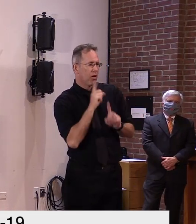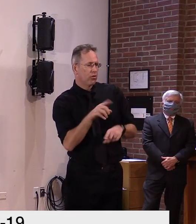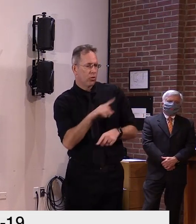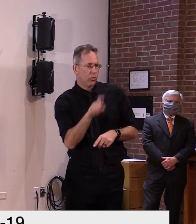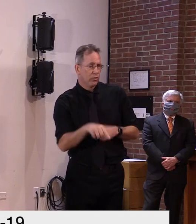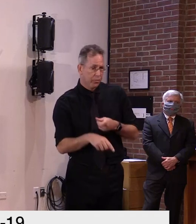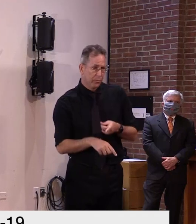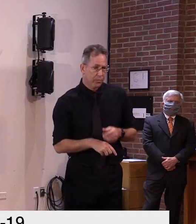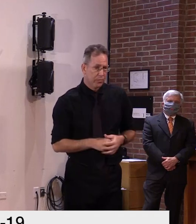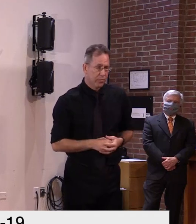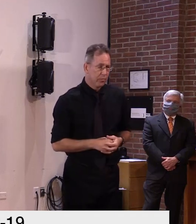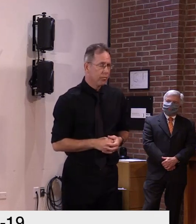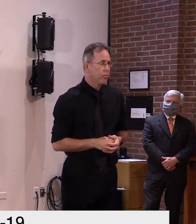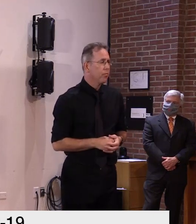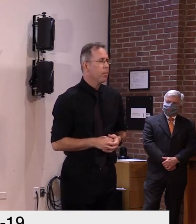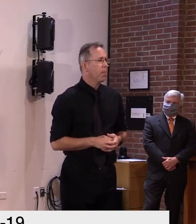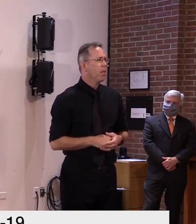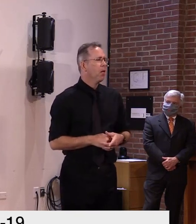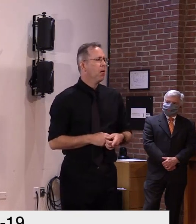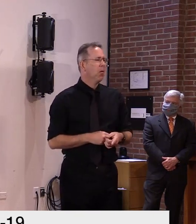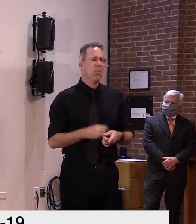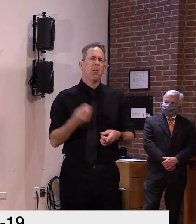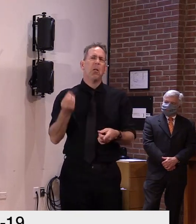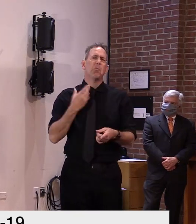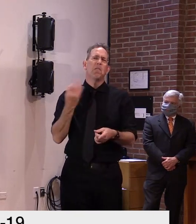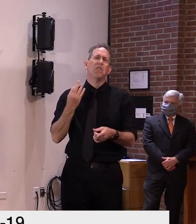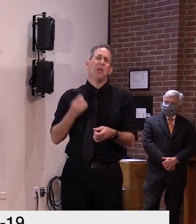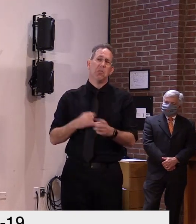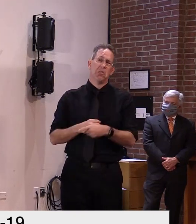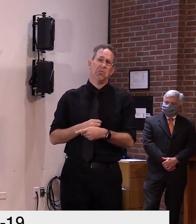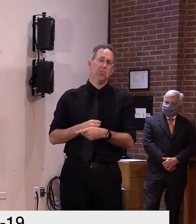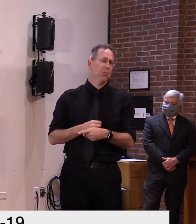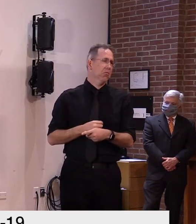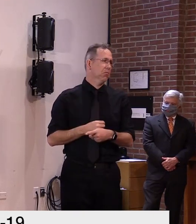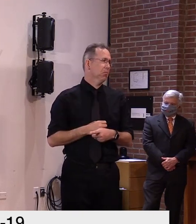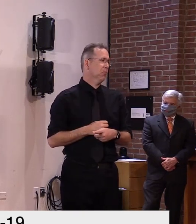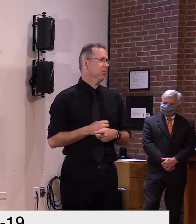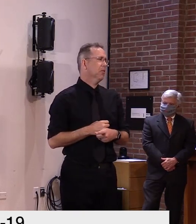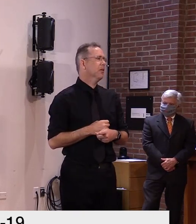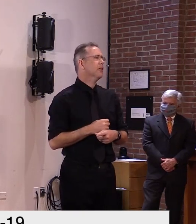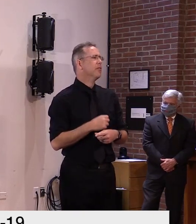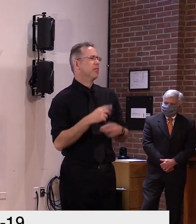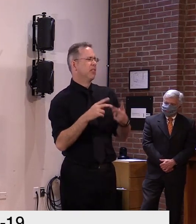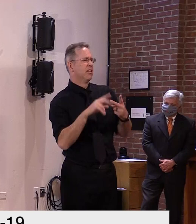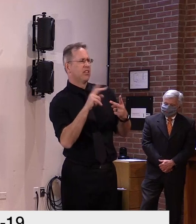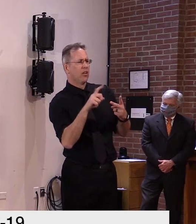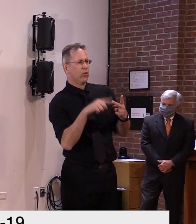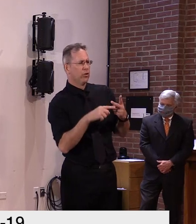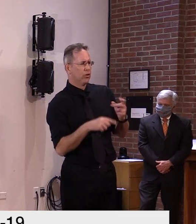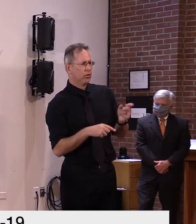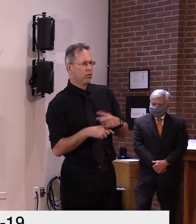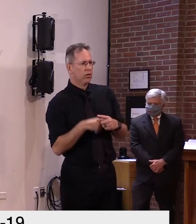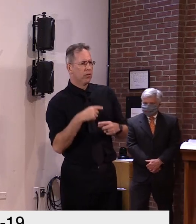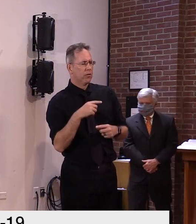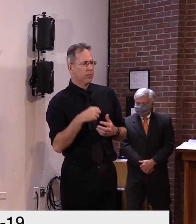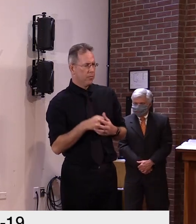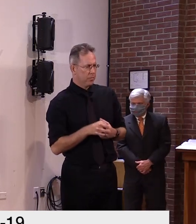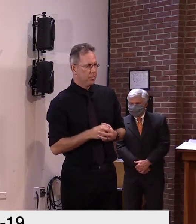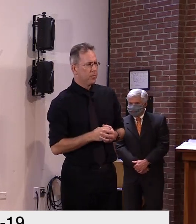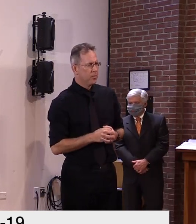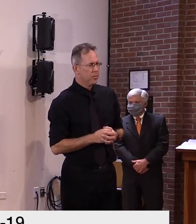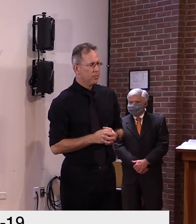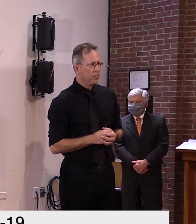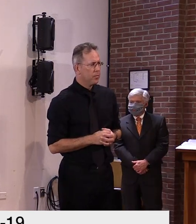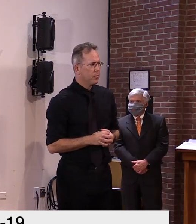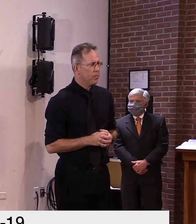Sure, maybe by Friday. Dr. Levine, were you health commissioner during the